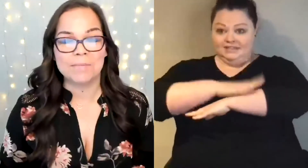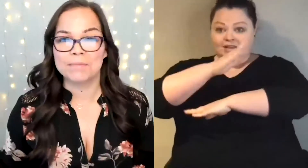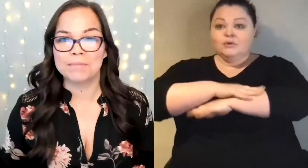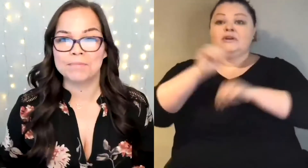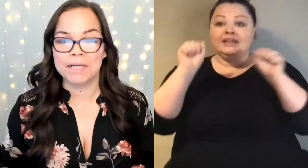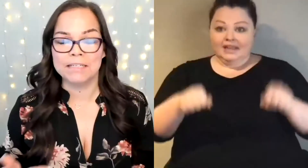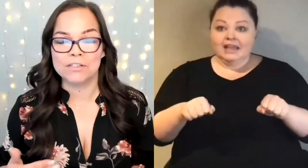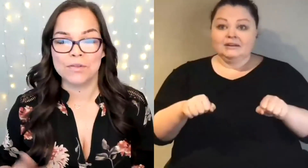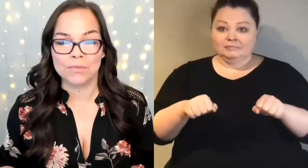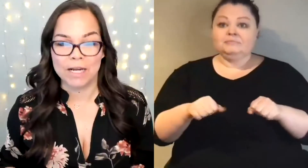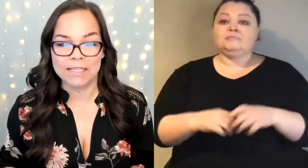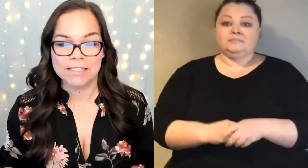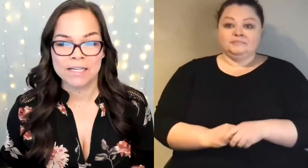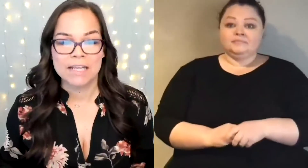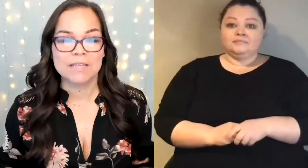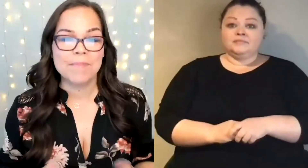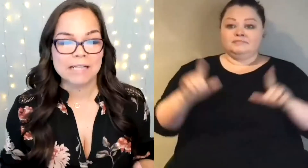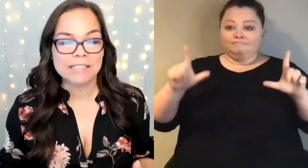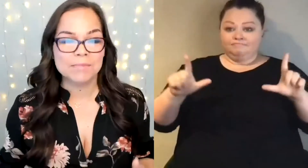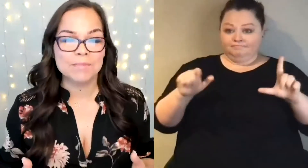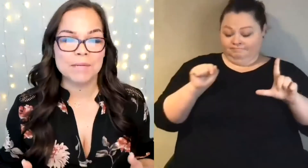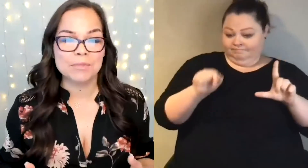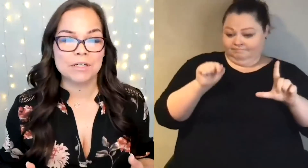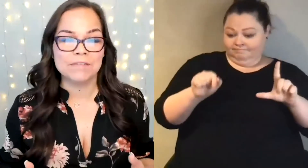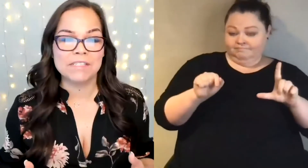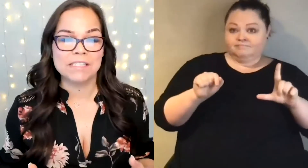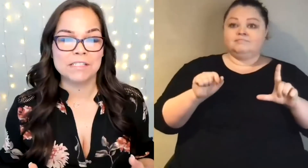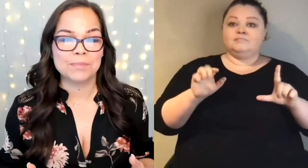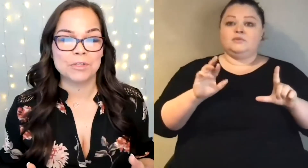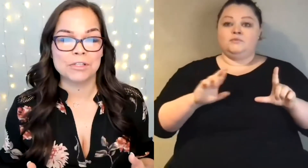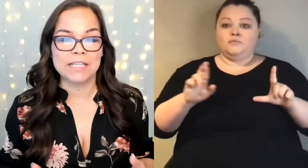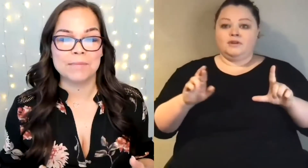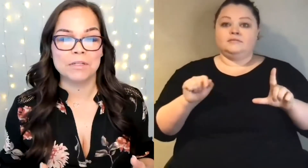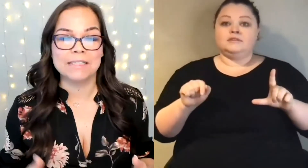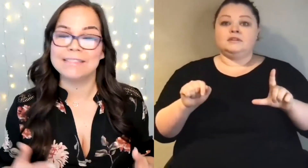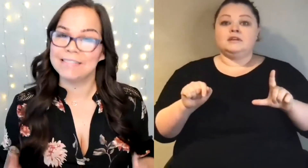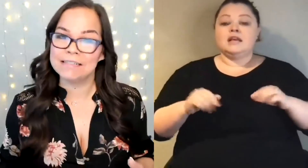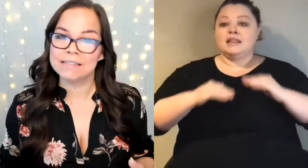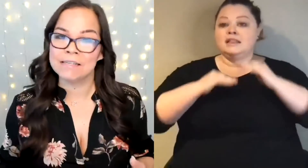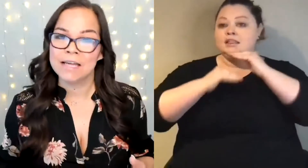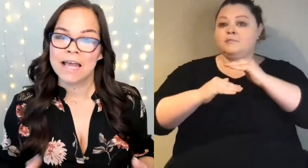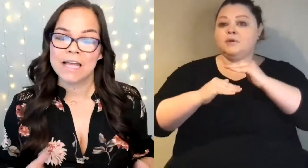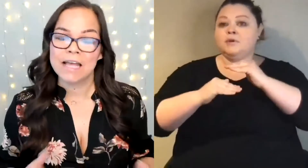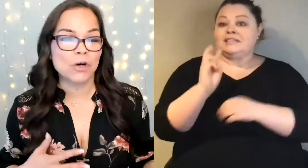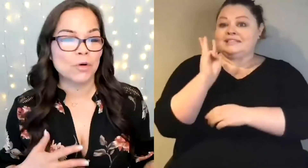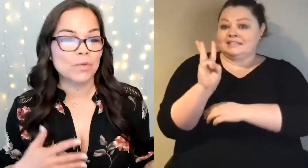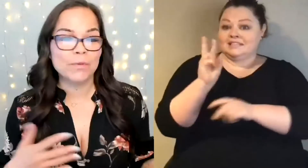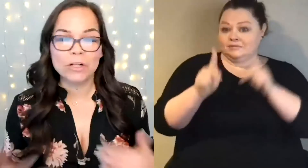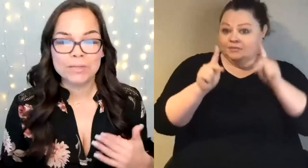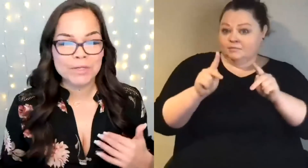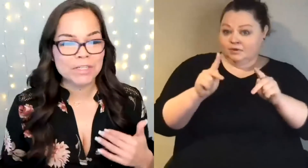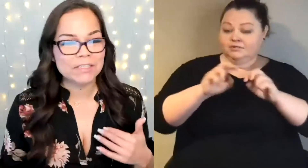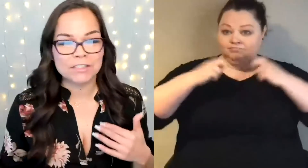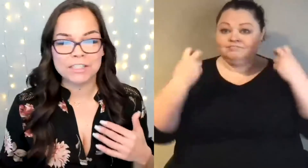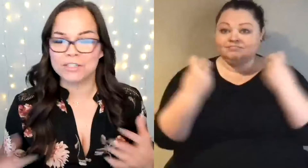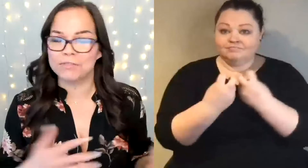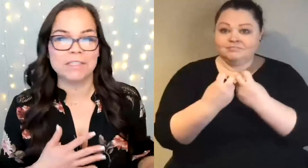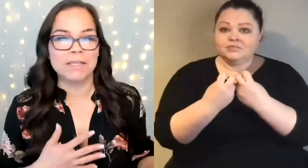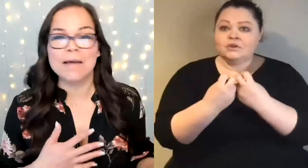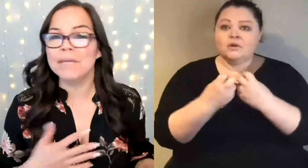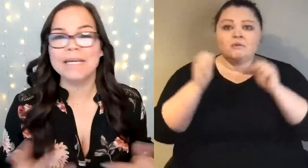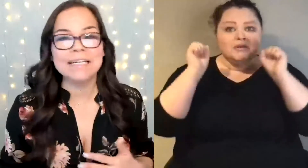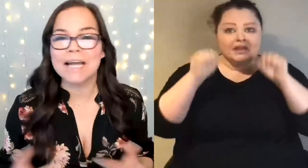and that button is on the right. The maximum number of seats per table is 6. So we welcome you